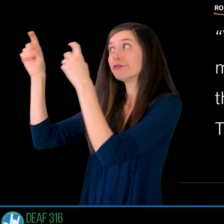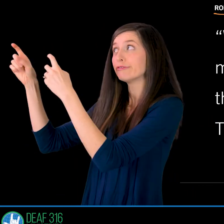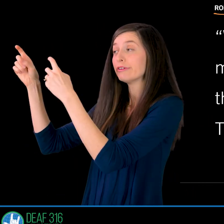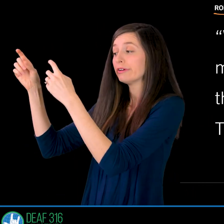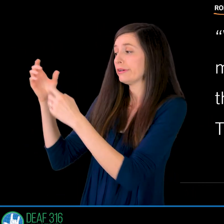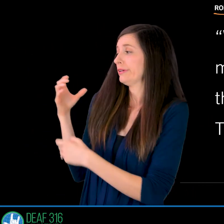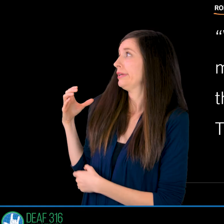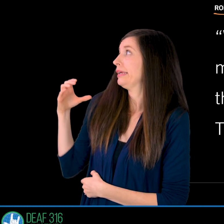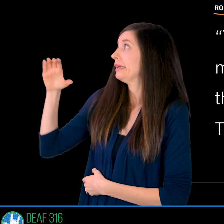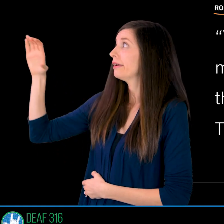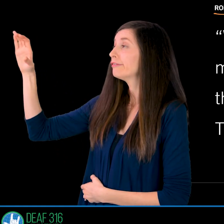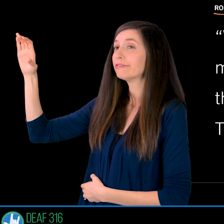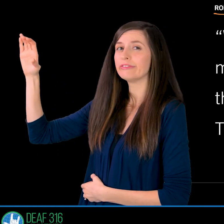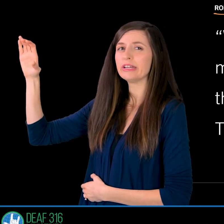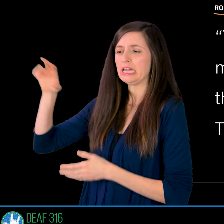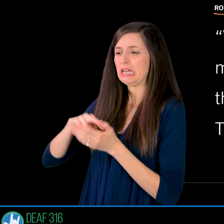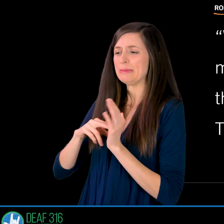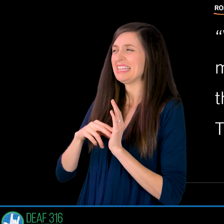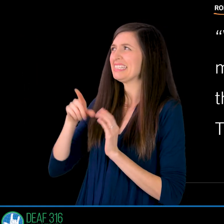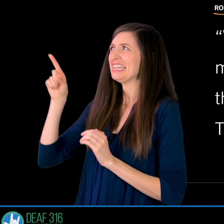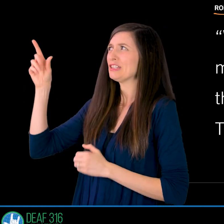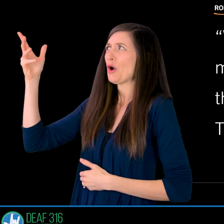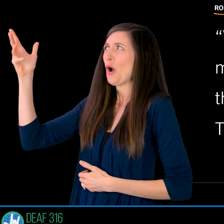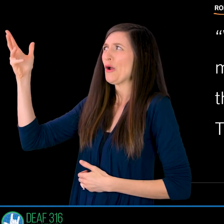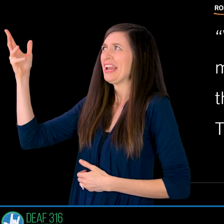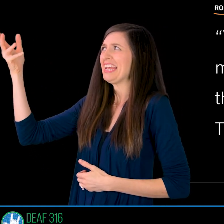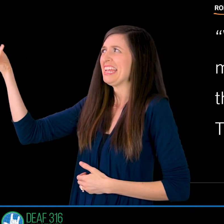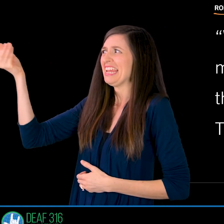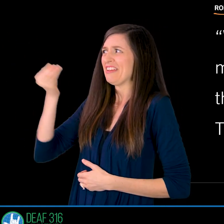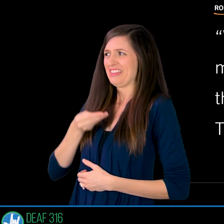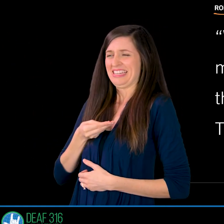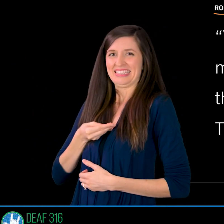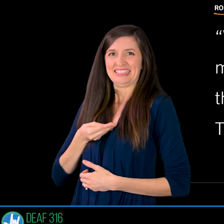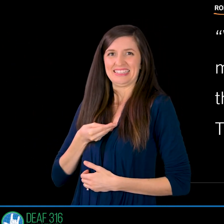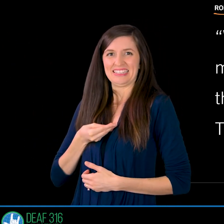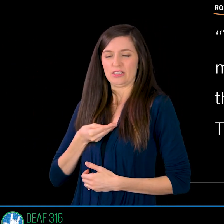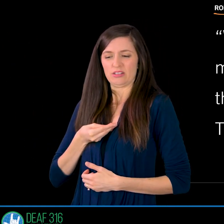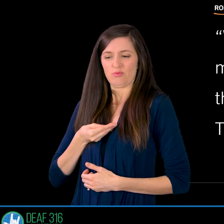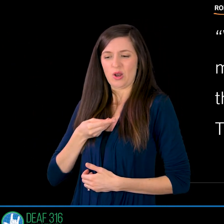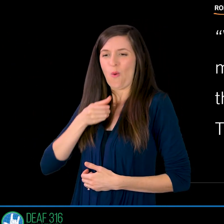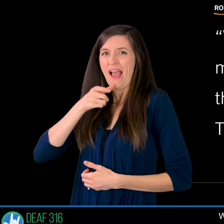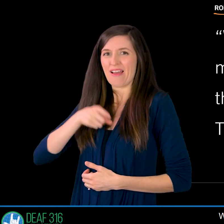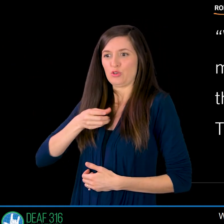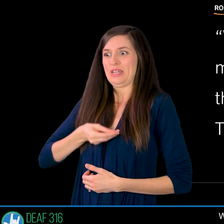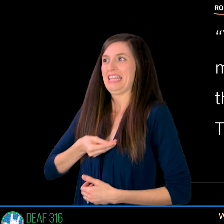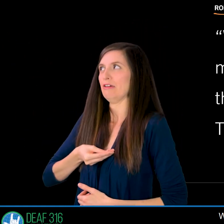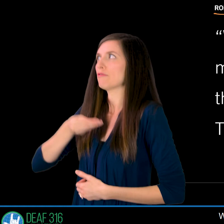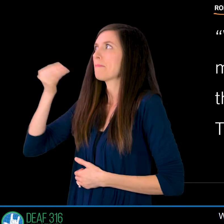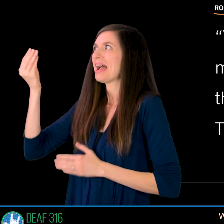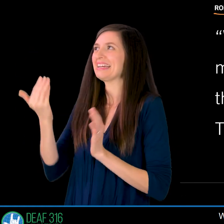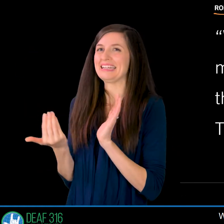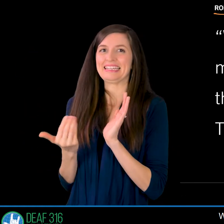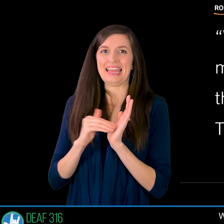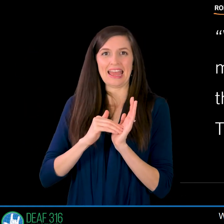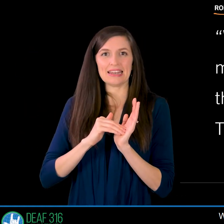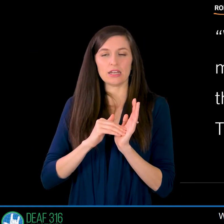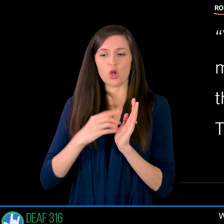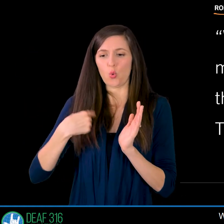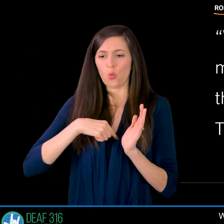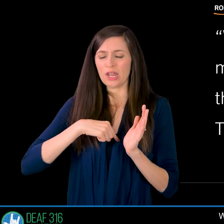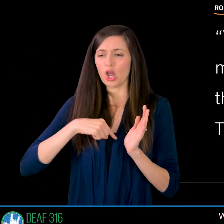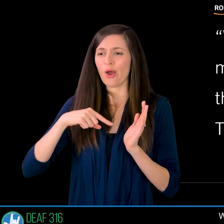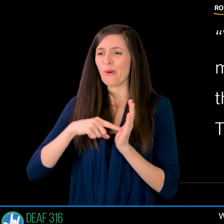give something to God, it's because he's already given it to you, so there's no repayment necessary. We're the ones who are in his debt,